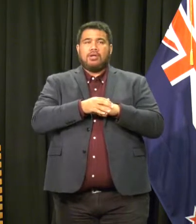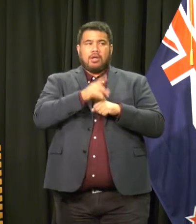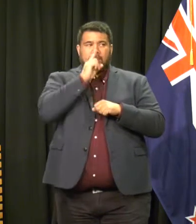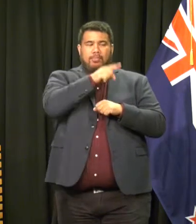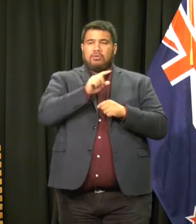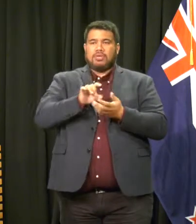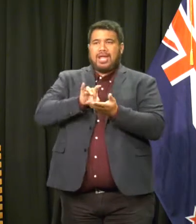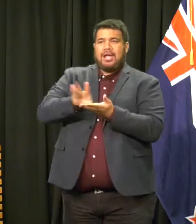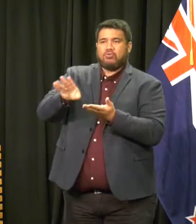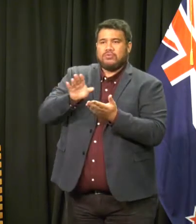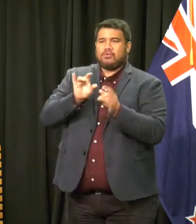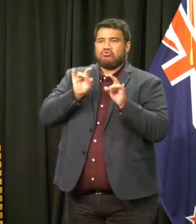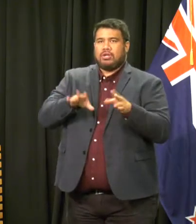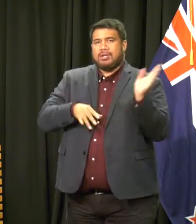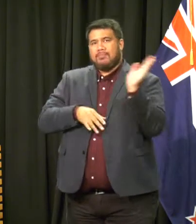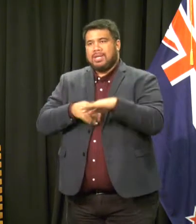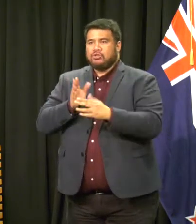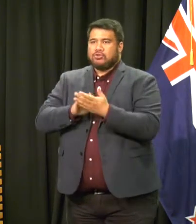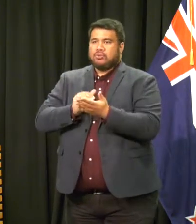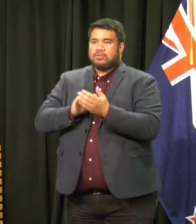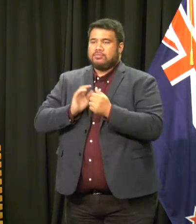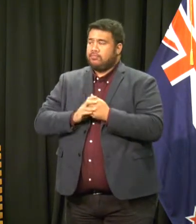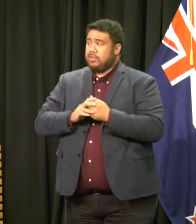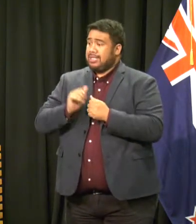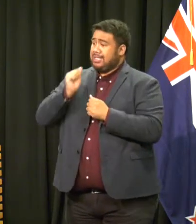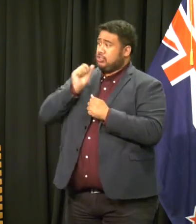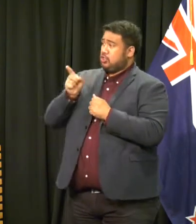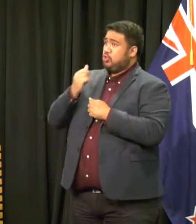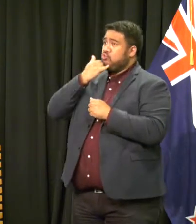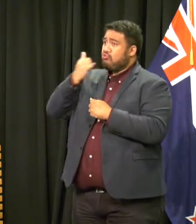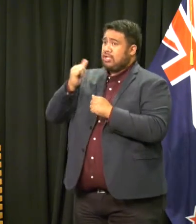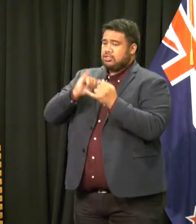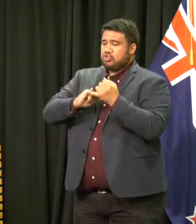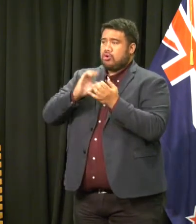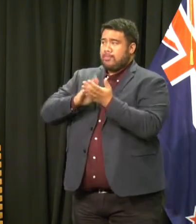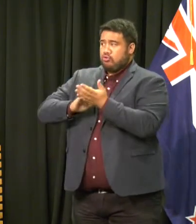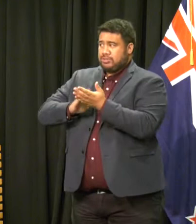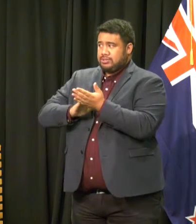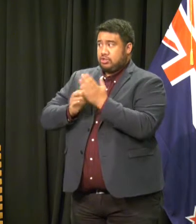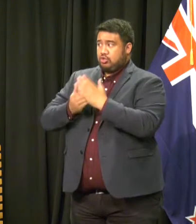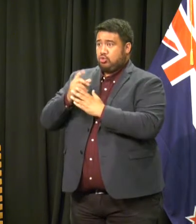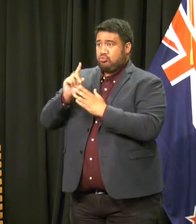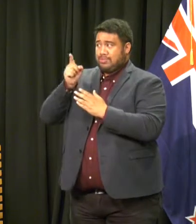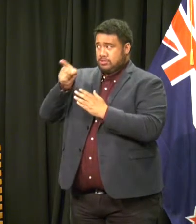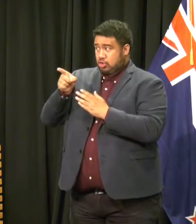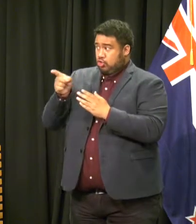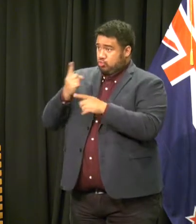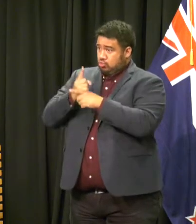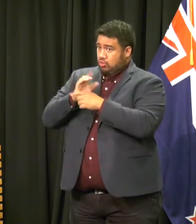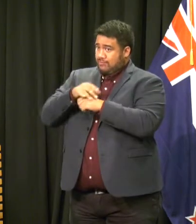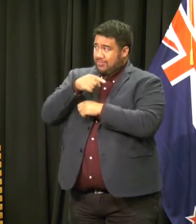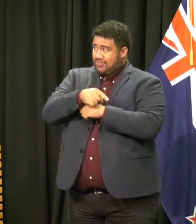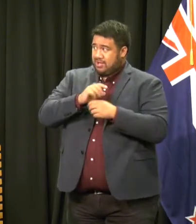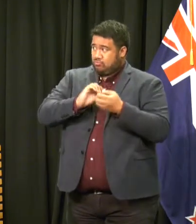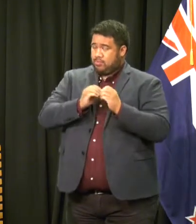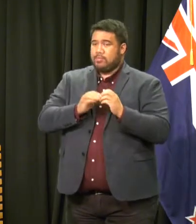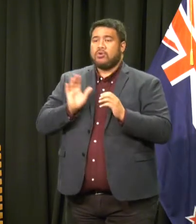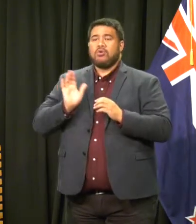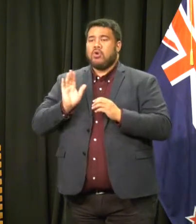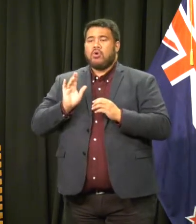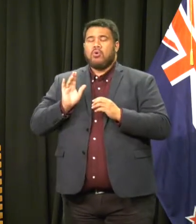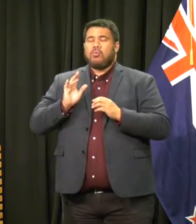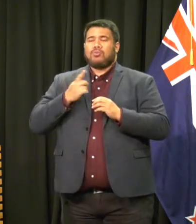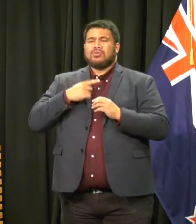deportation. Issue with Scott Morrison yesterday? In that brief conversation, no, I didn't. That was a call